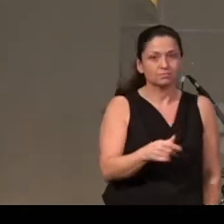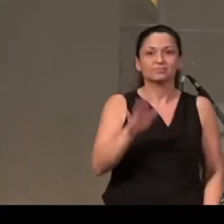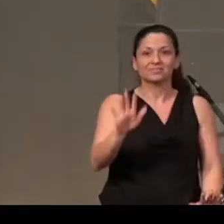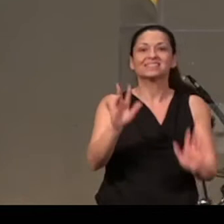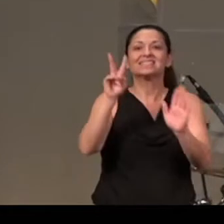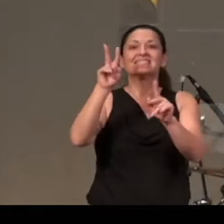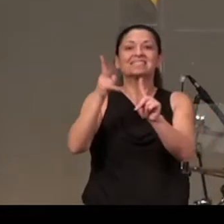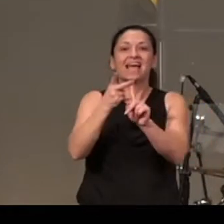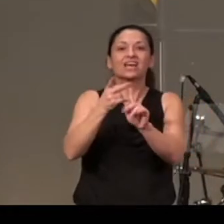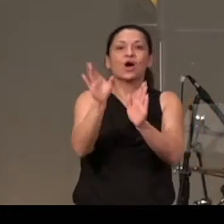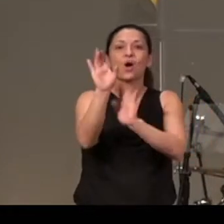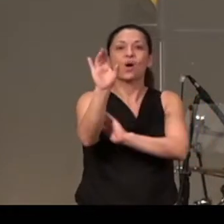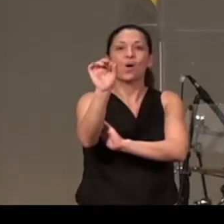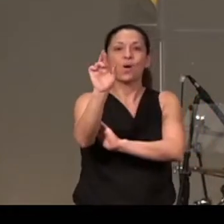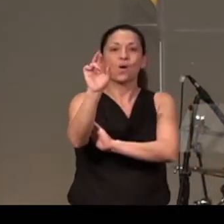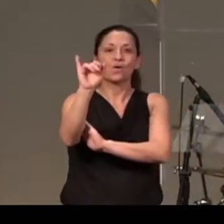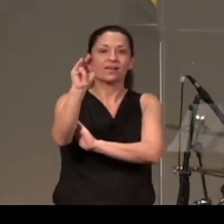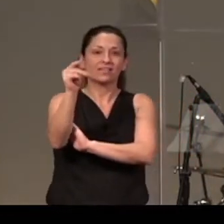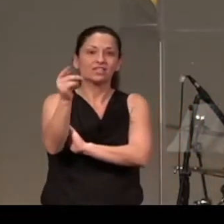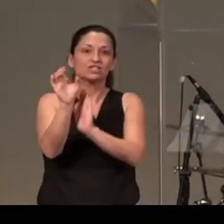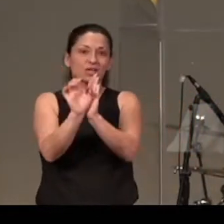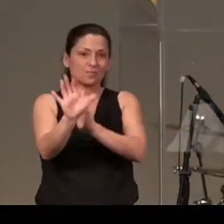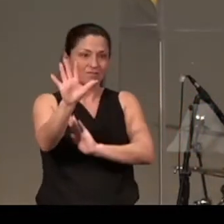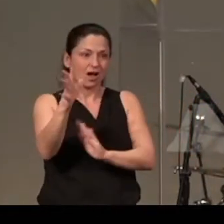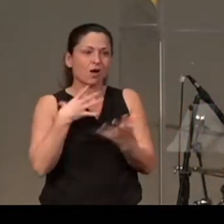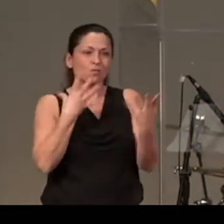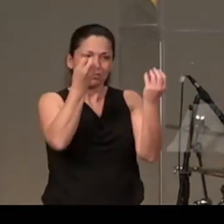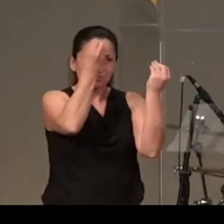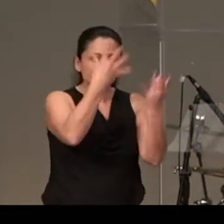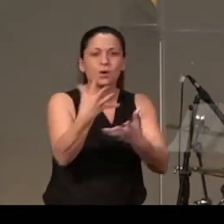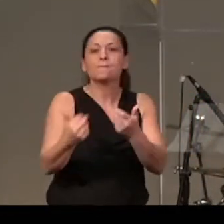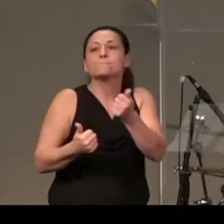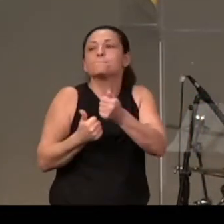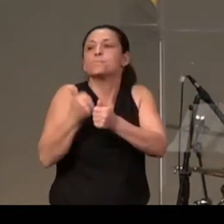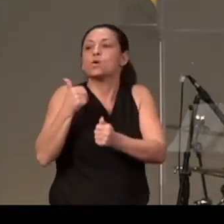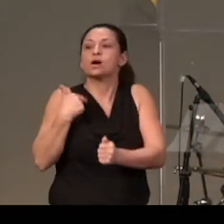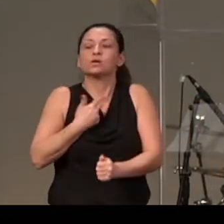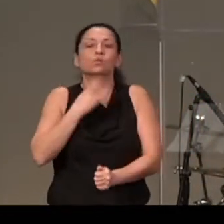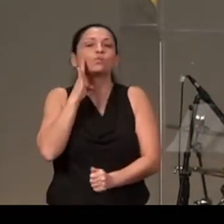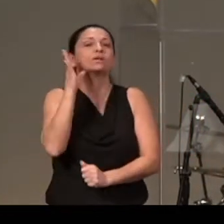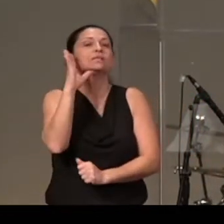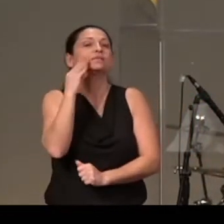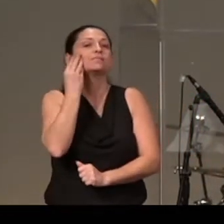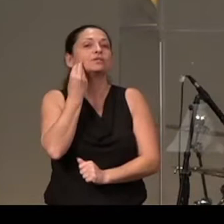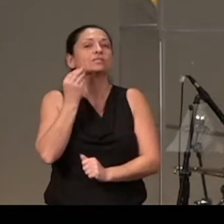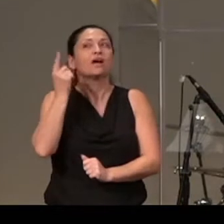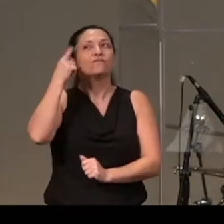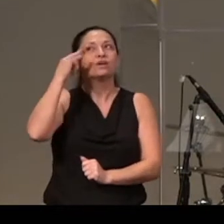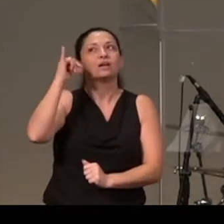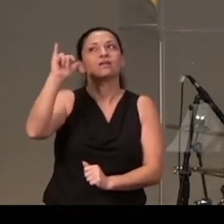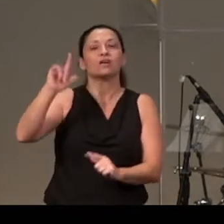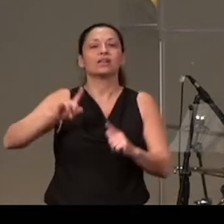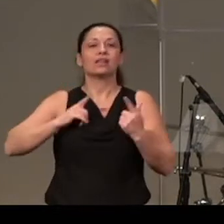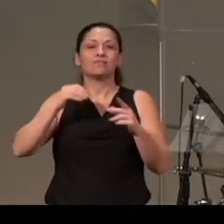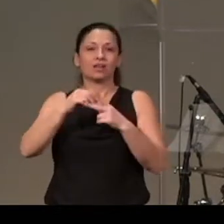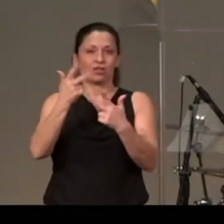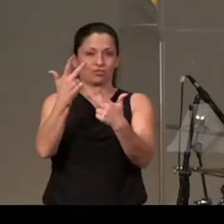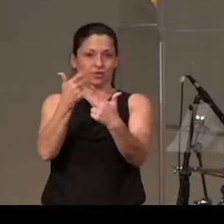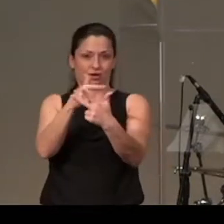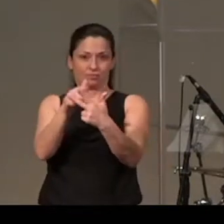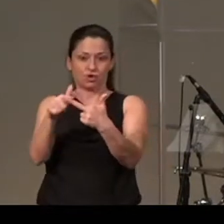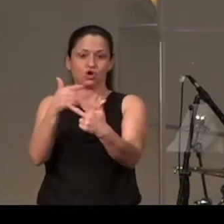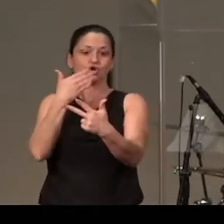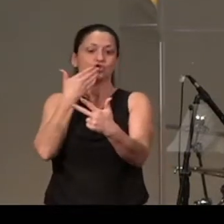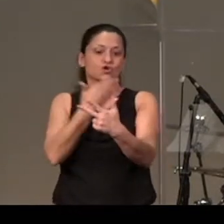In 2 Corinthians chapter 5, I want you to know that most of us will experience eternal life in three states: good, and better,